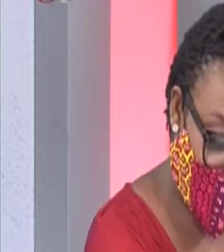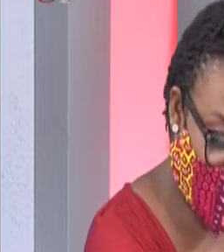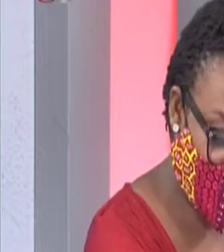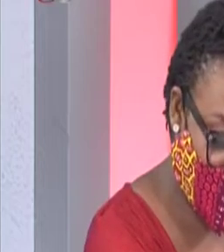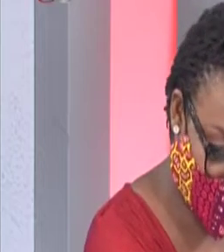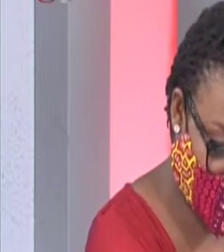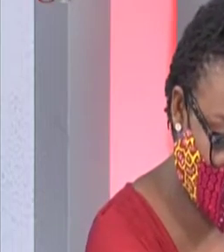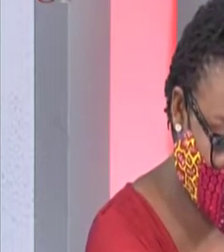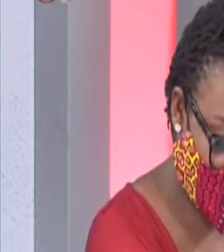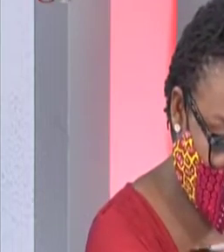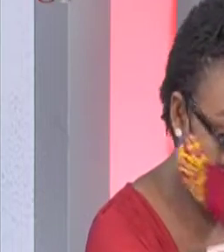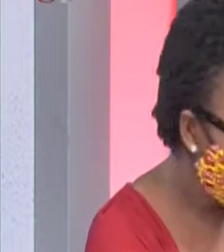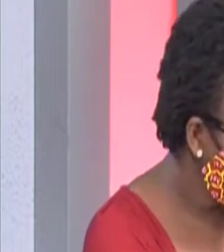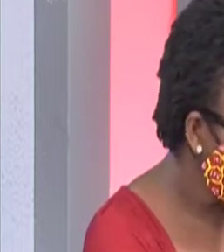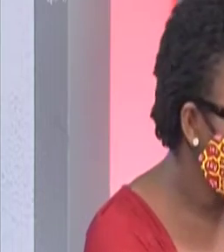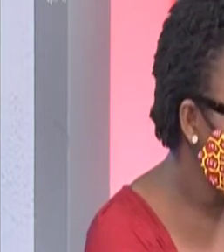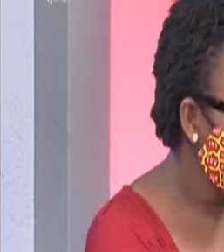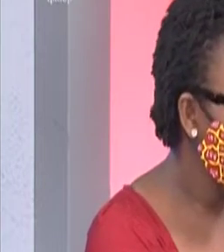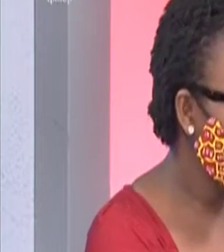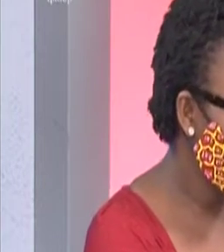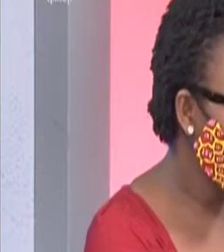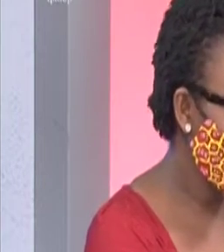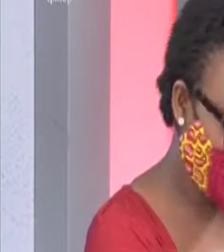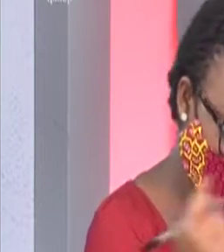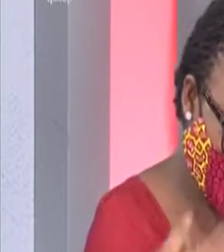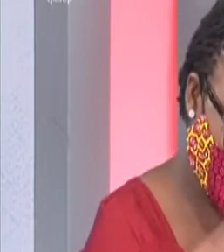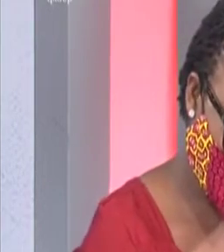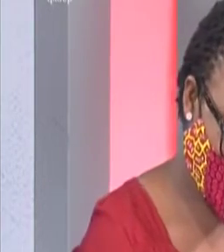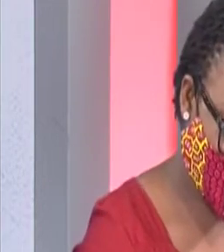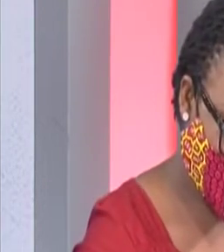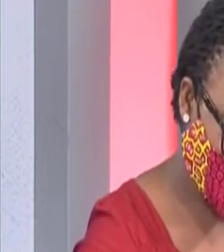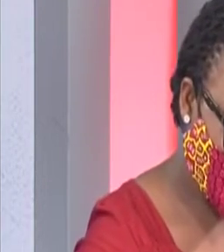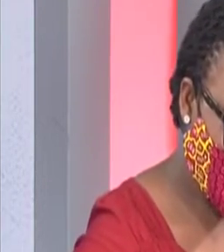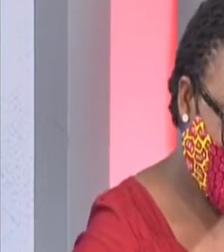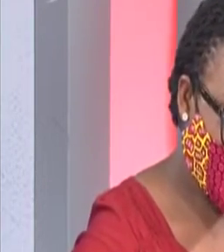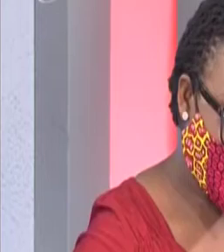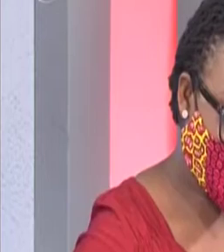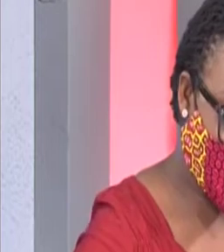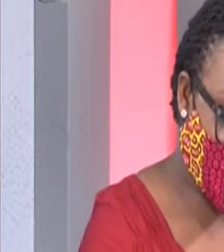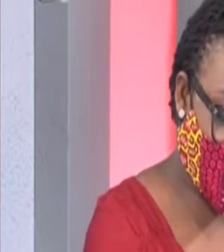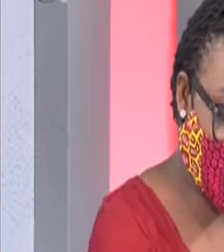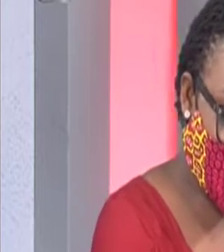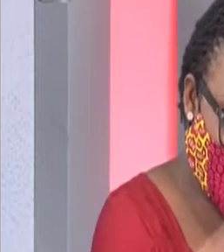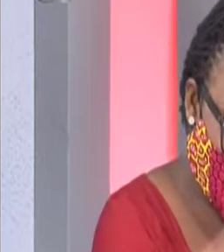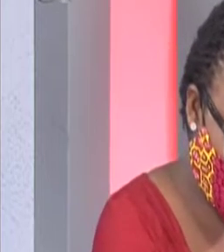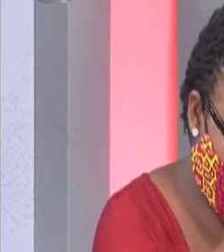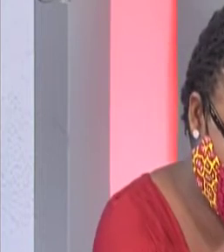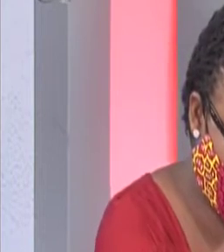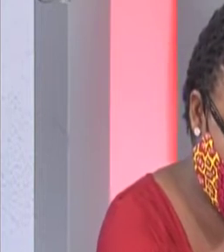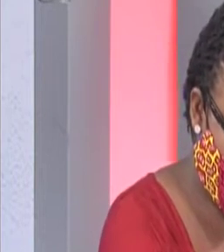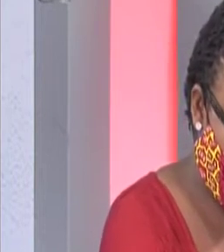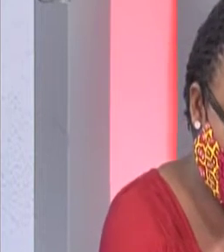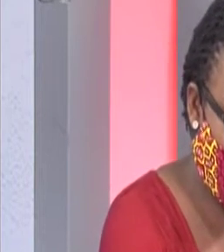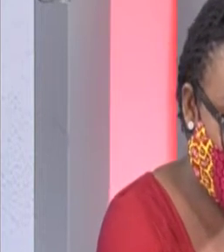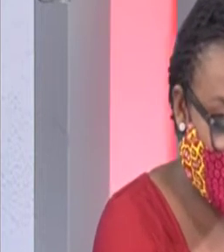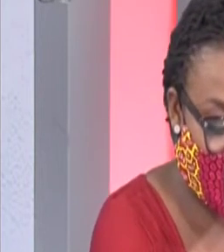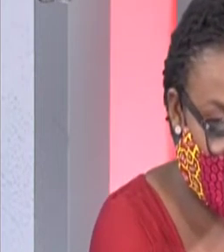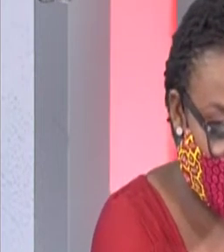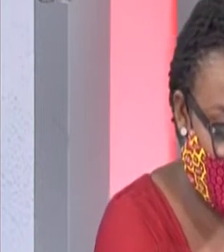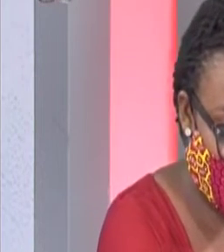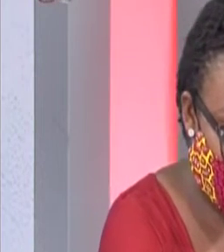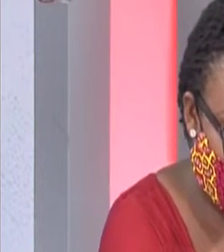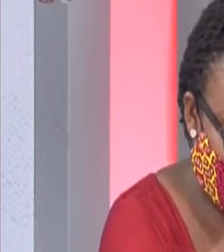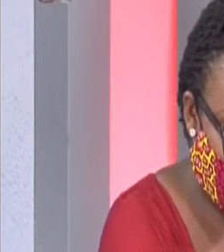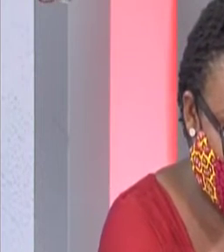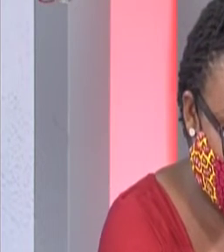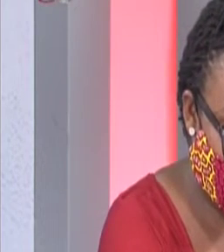keeping, including hotels, I want to believe, have been disinfected. Exactly, they have. So let's go to the head of prosecutions for the Accra region,